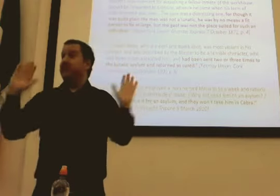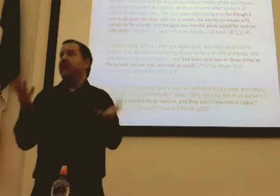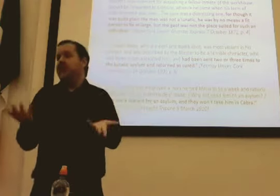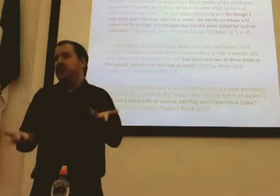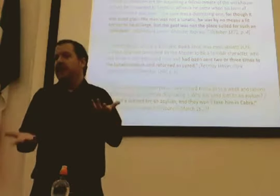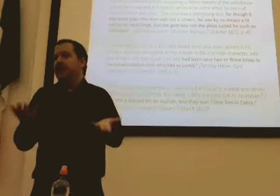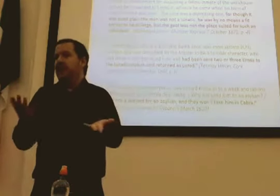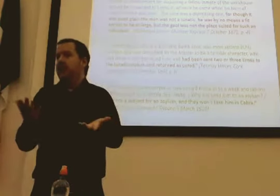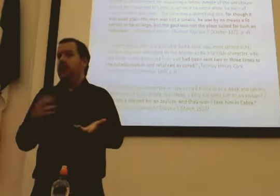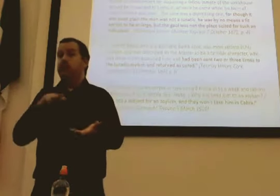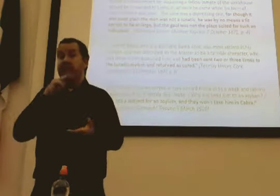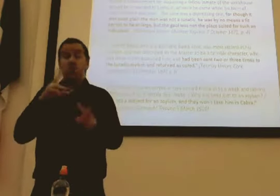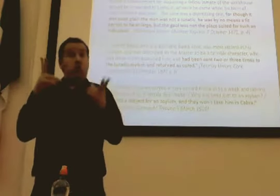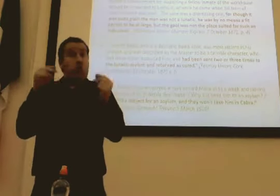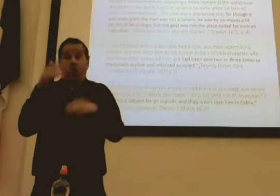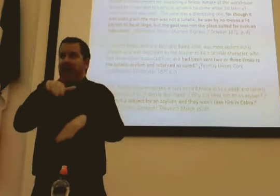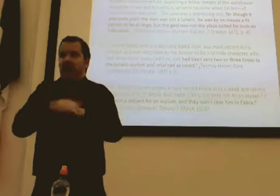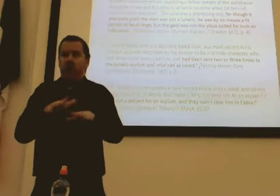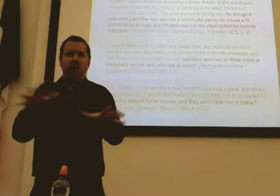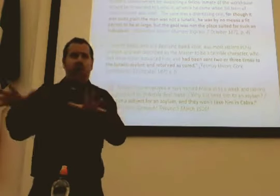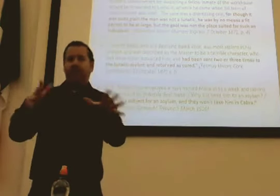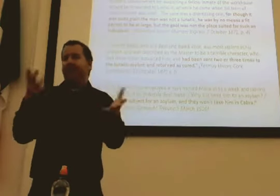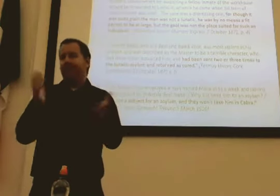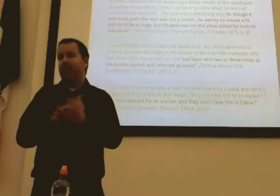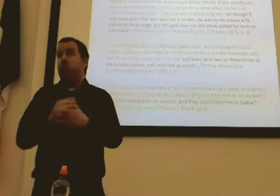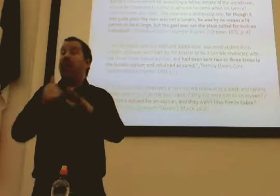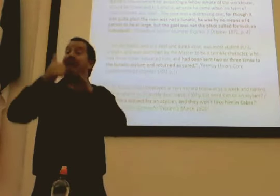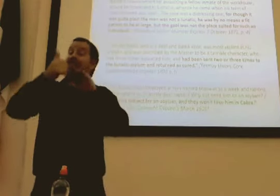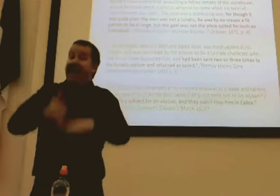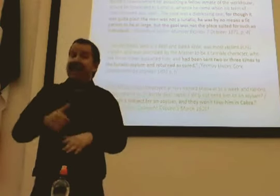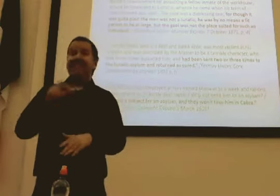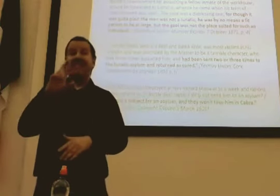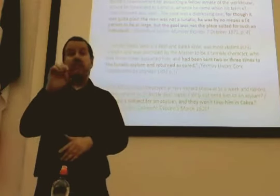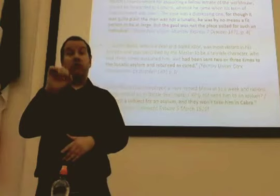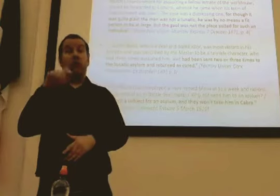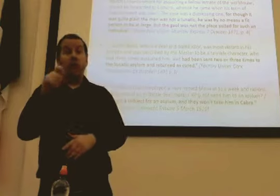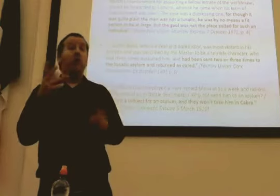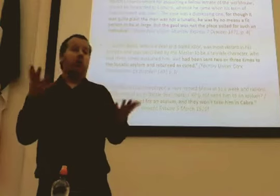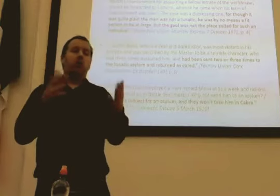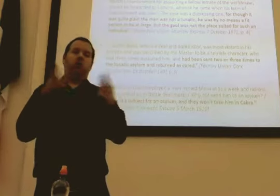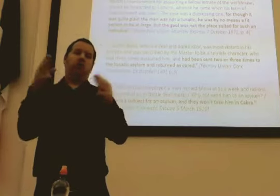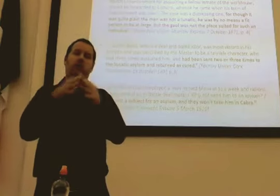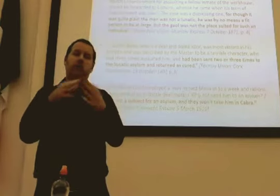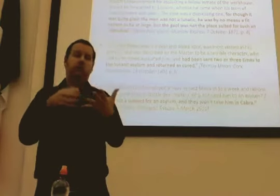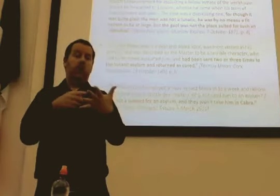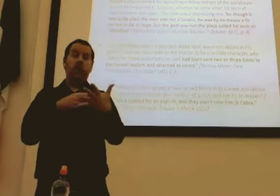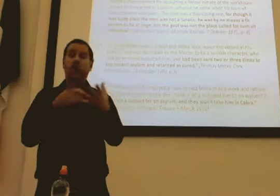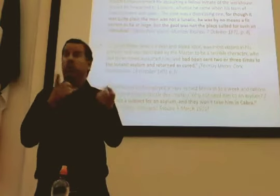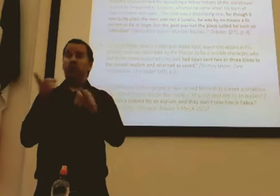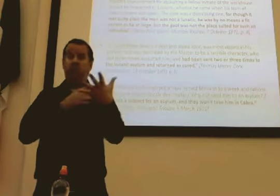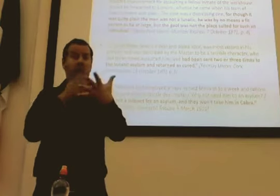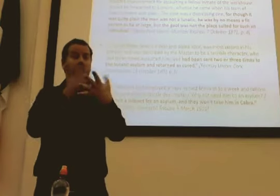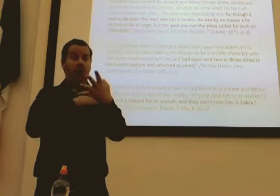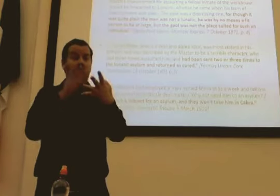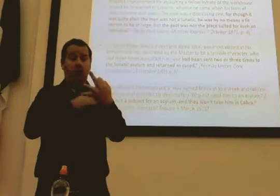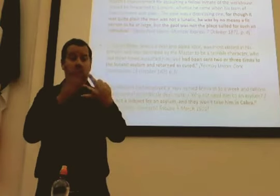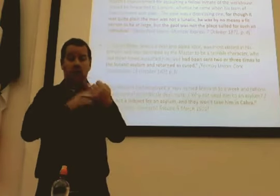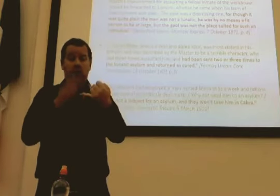tried to educate him and they couldn't, I don't know, but he had no place to go. So the last resort was to go into the workhouse. So